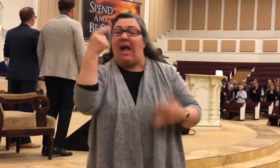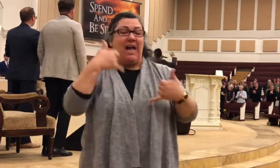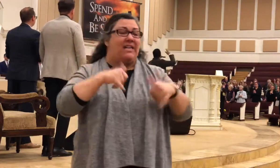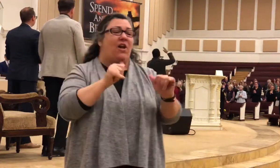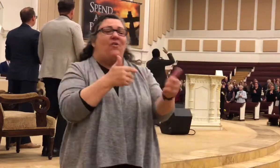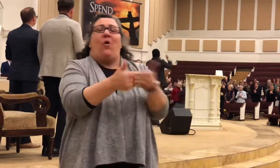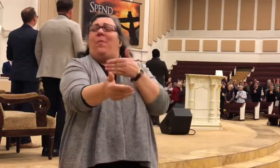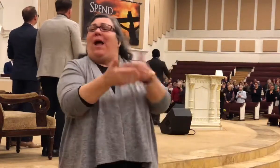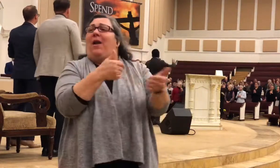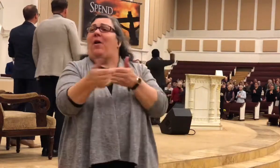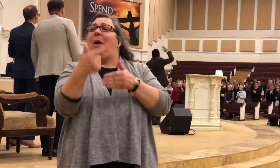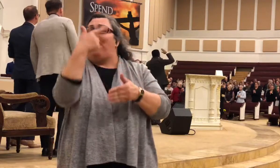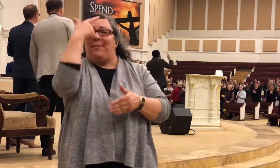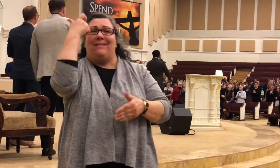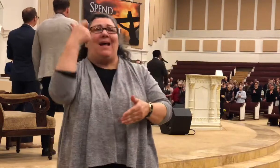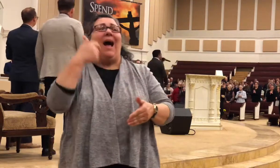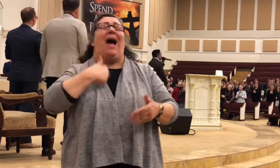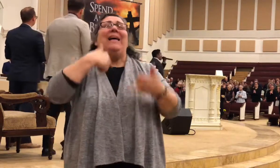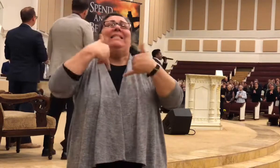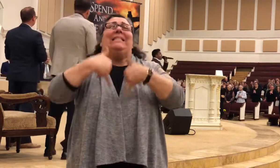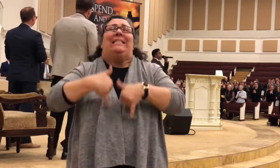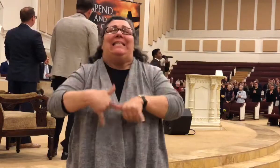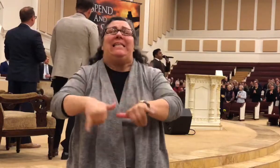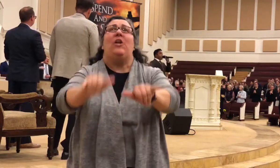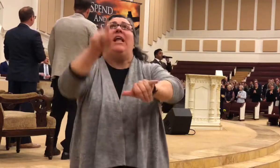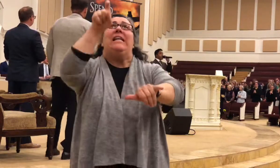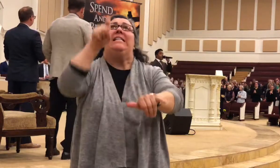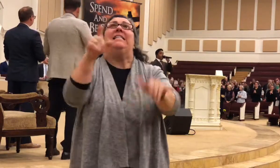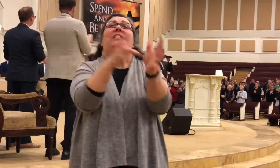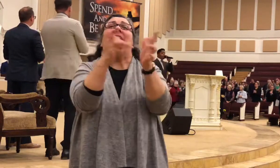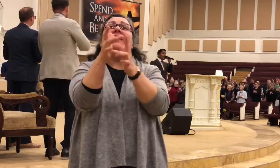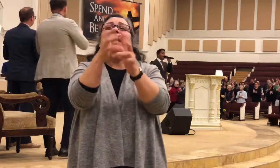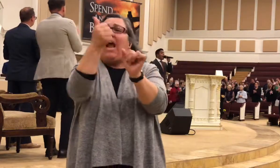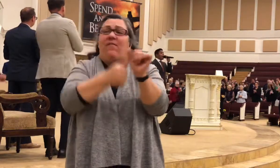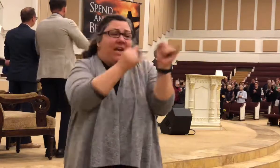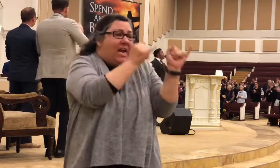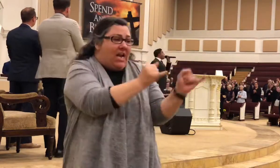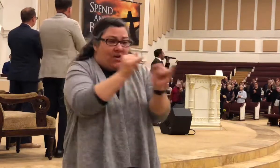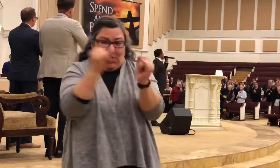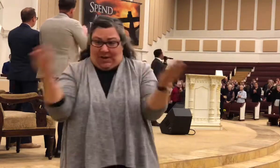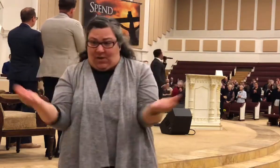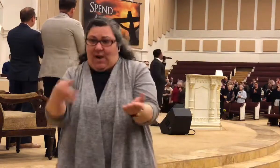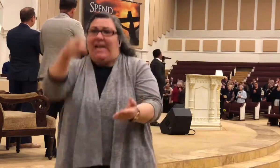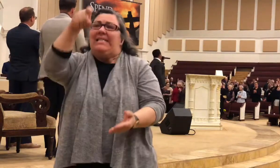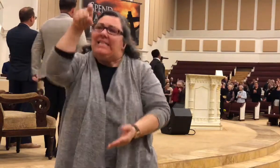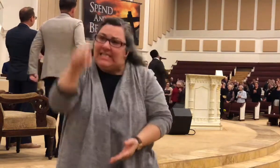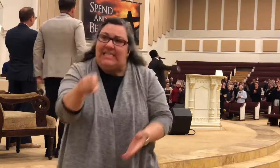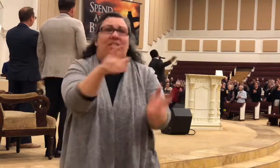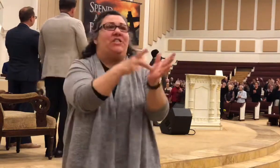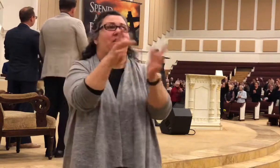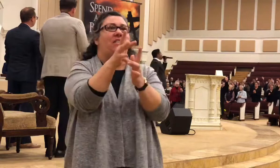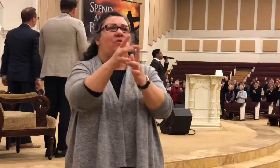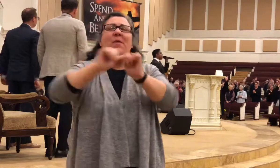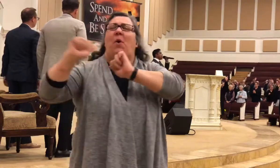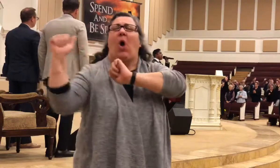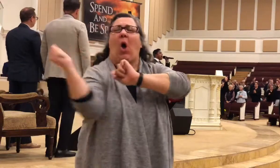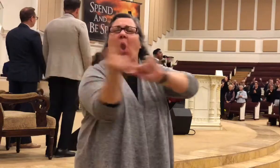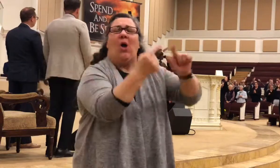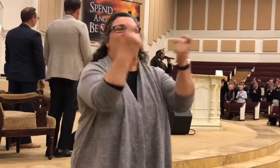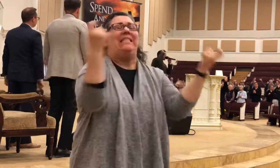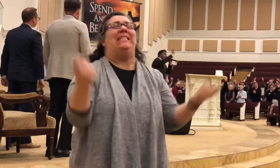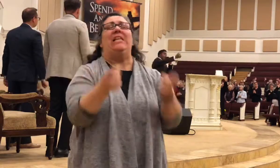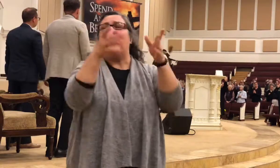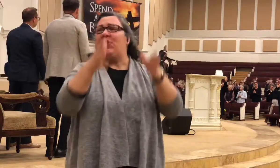doesn't matter because I still need Jesus. Every individual here today needs Jesus. We were all sinners one